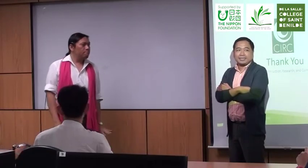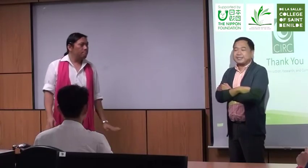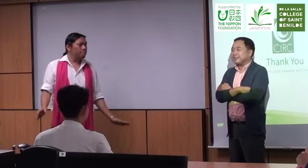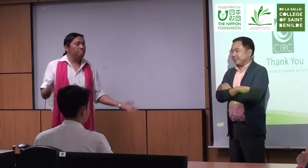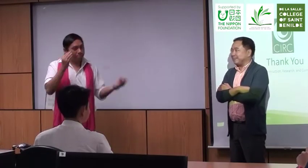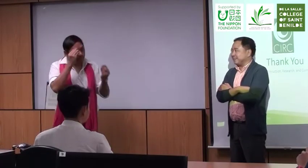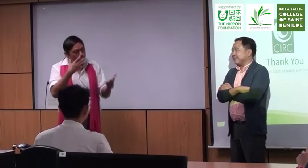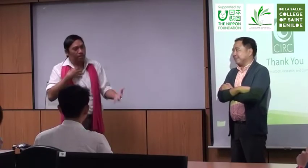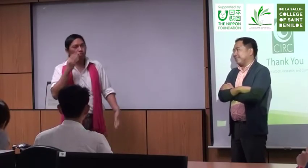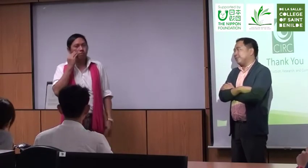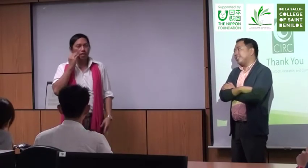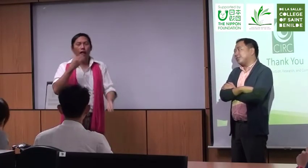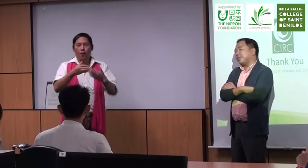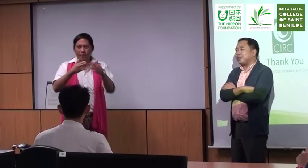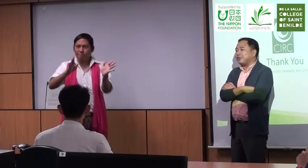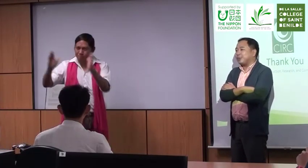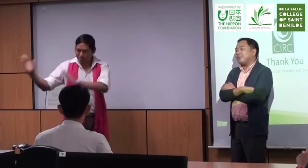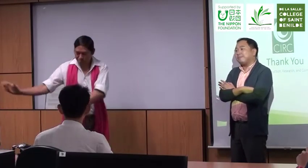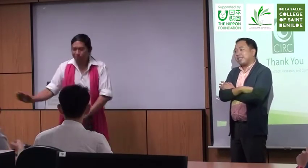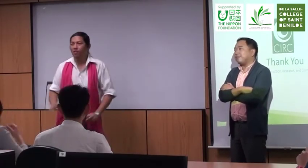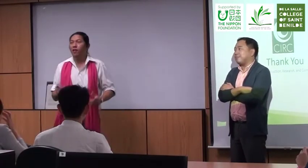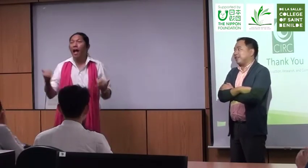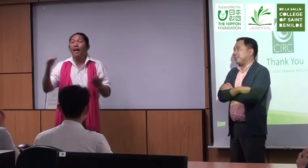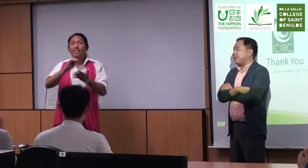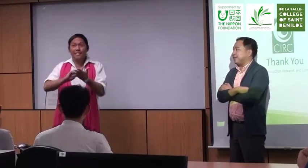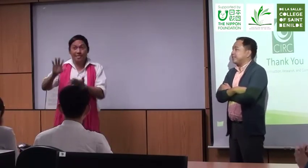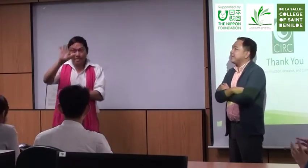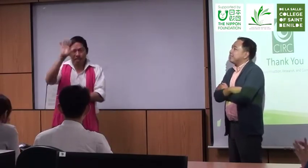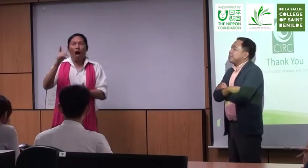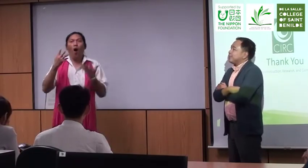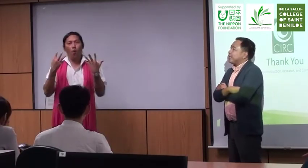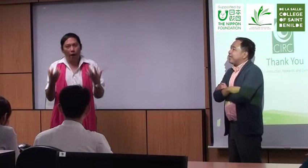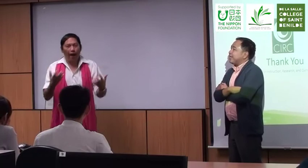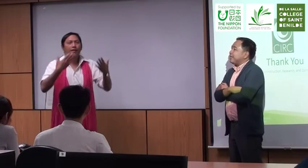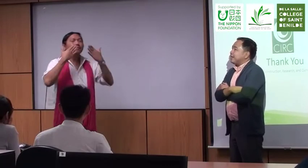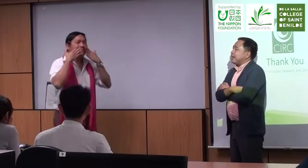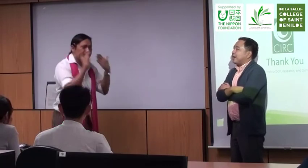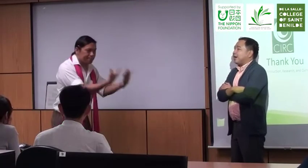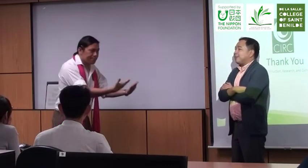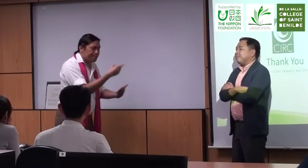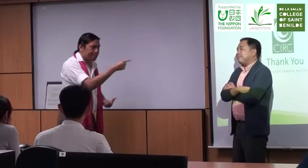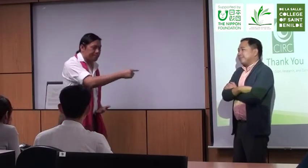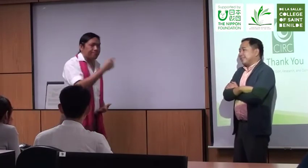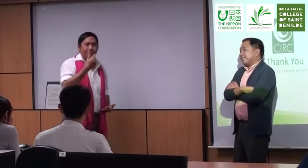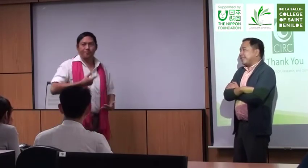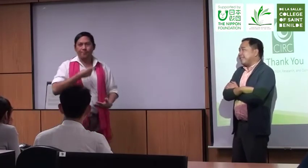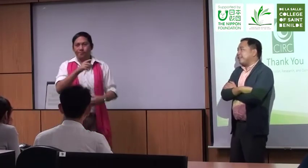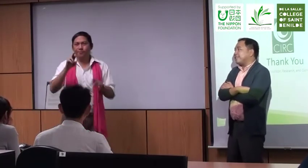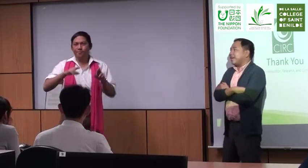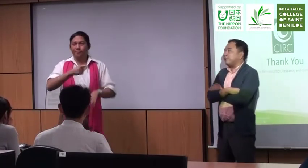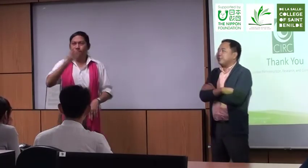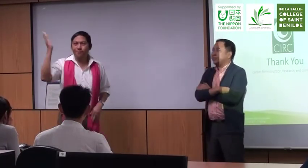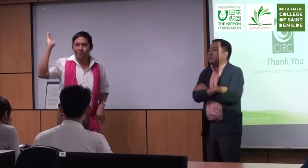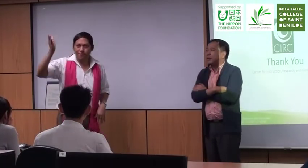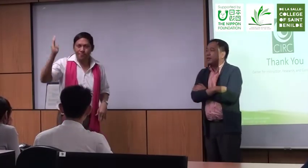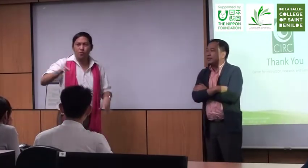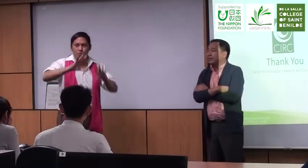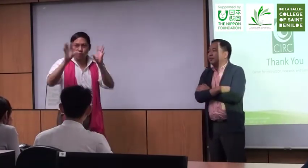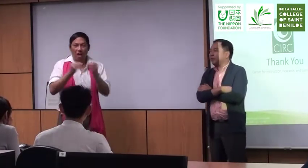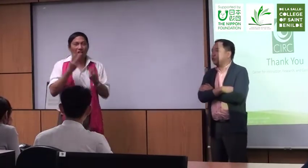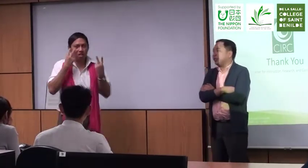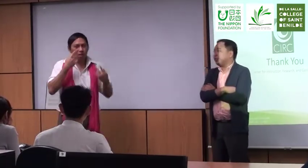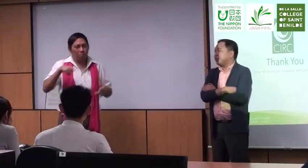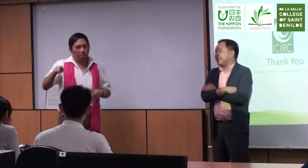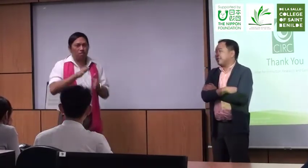online. Just want to inform you based from my experience. So again, setting that aside,